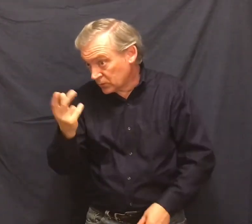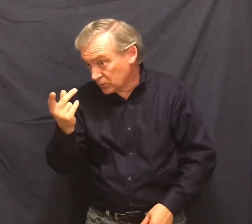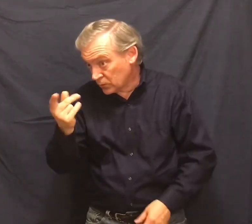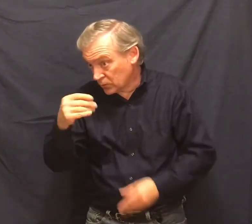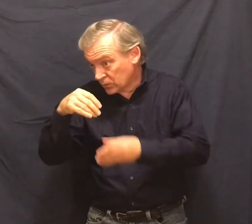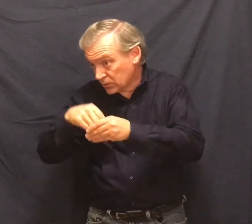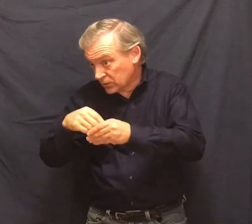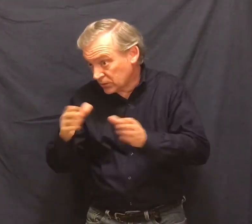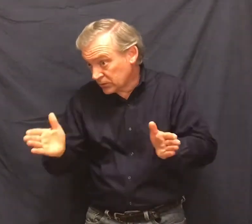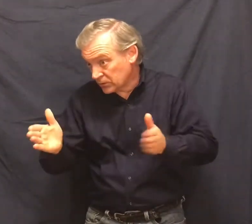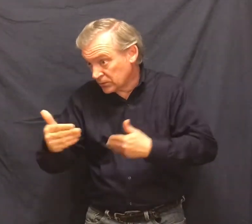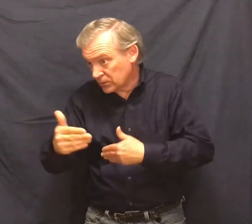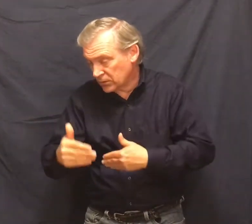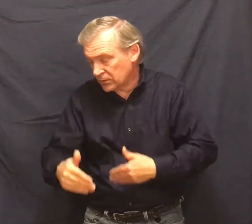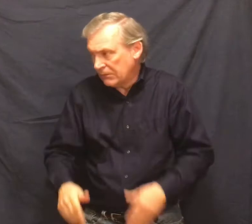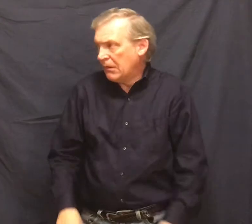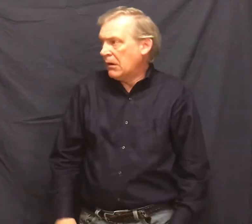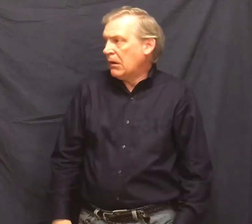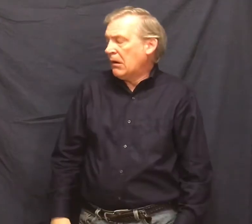"What pup, George? I ain't got no pup."